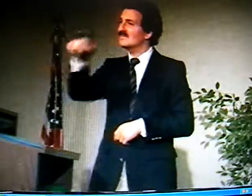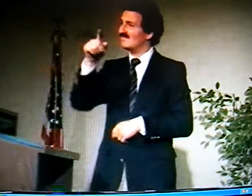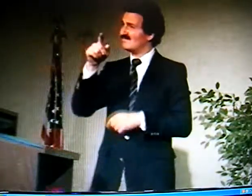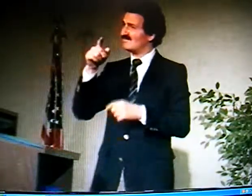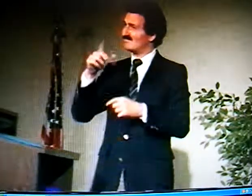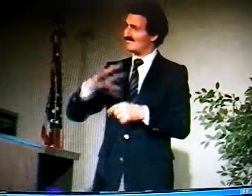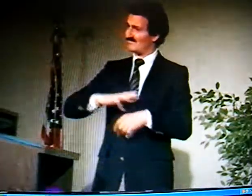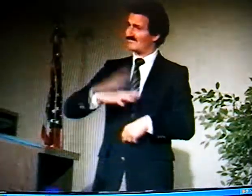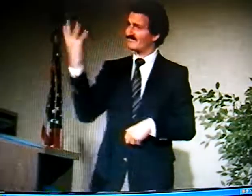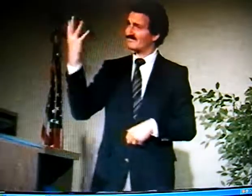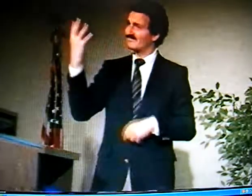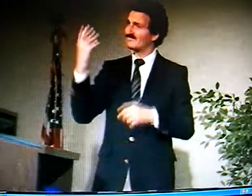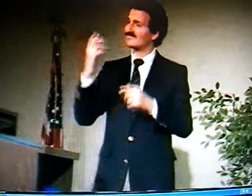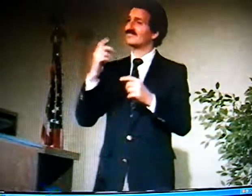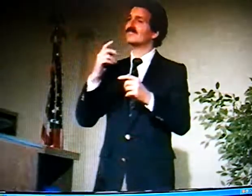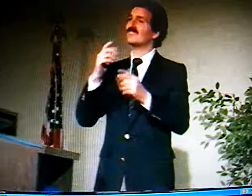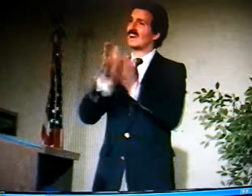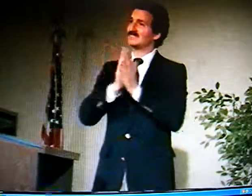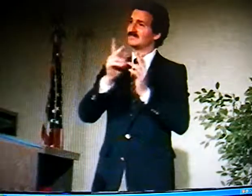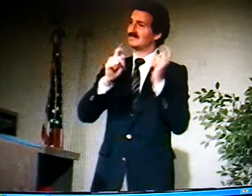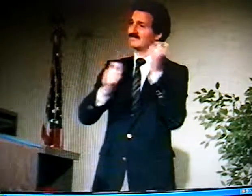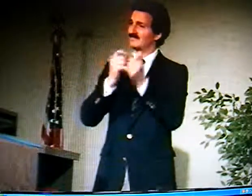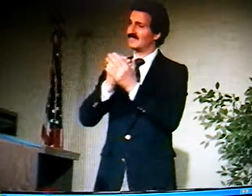Remember, I would interpret for these people thinking,